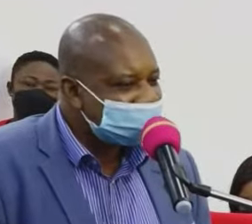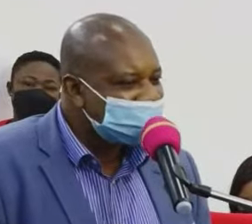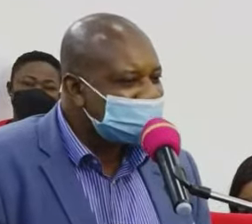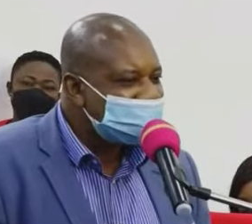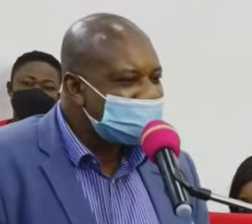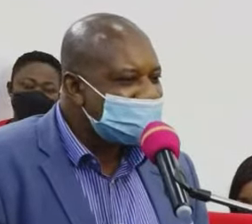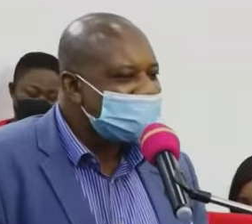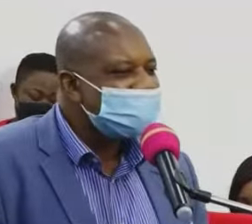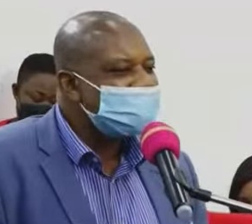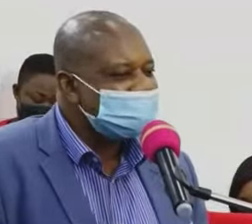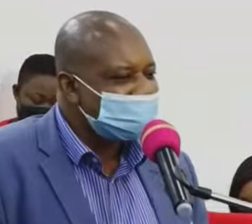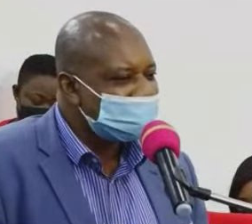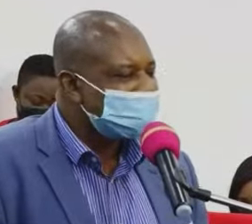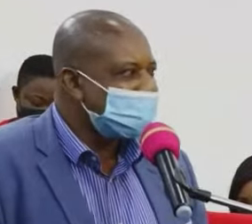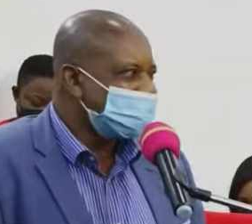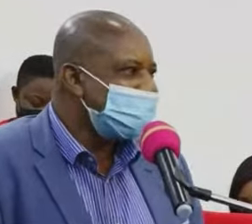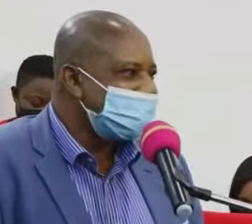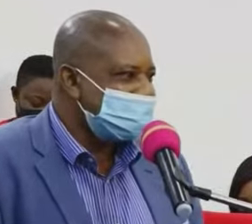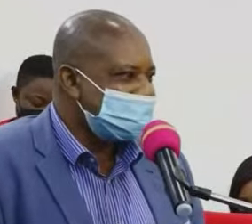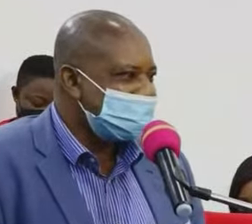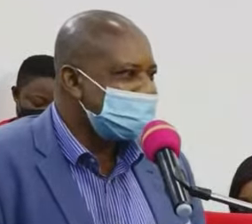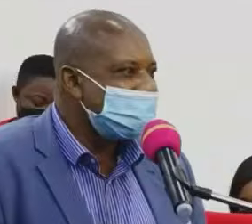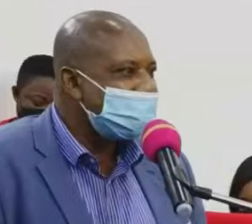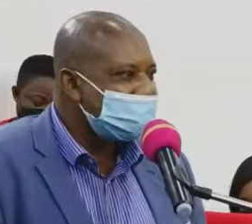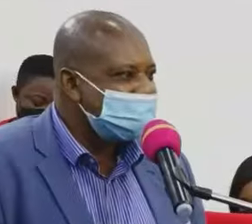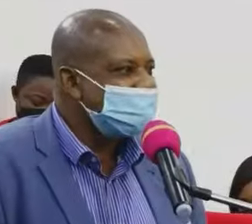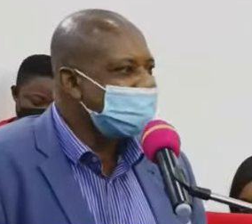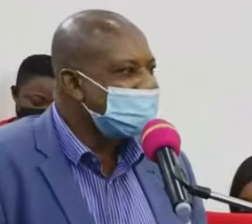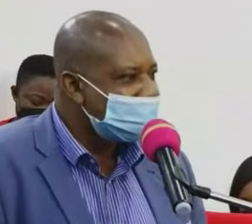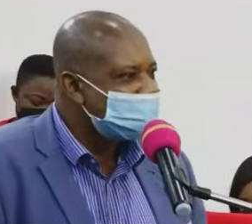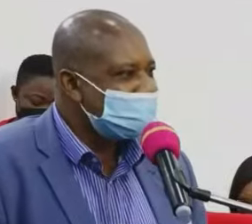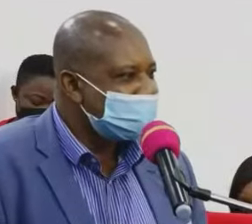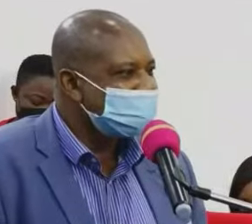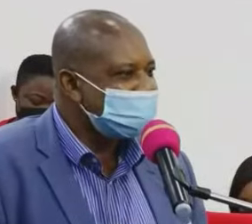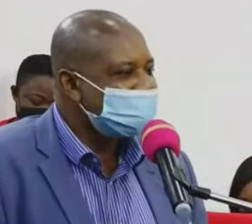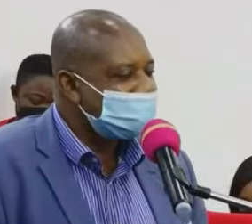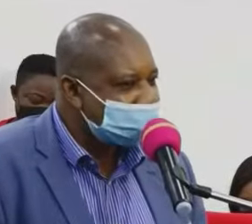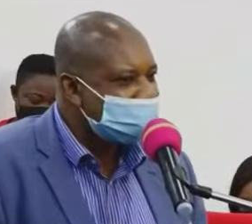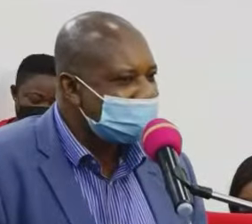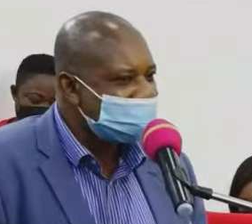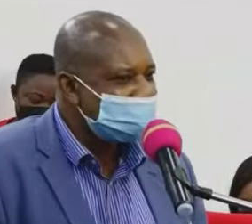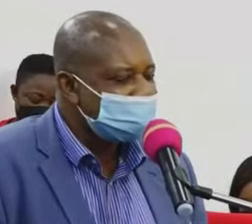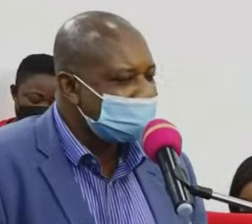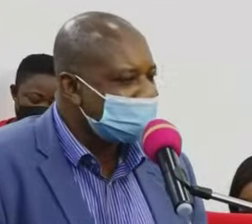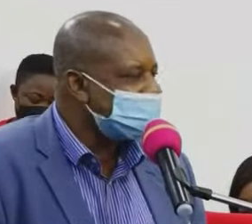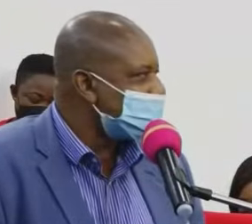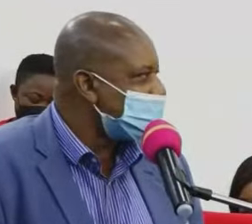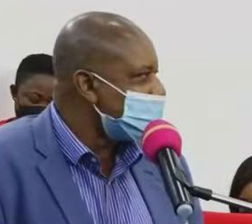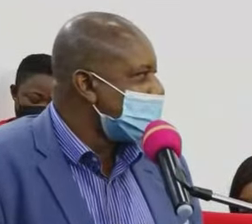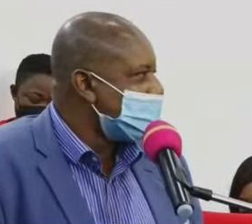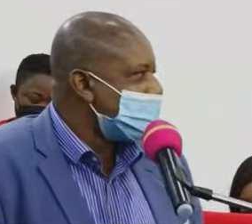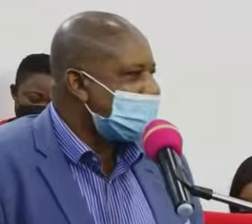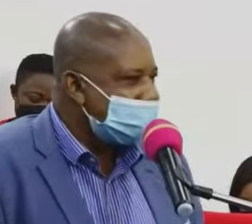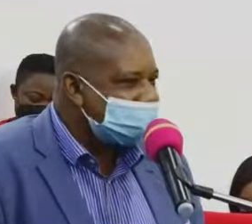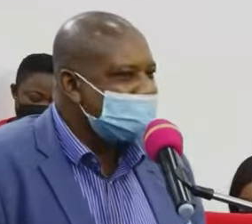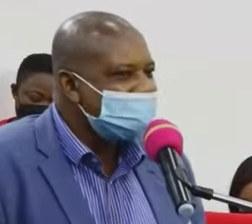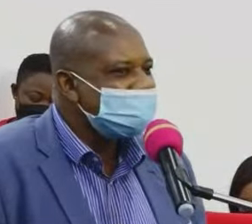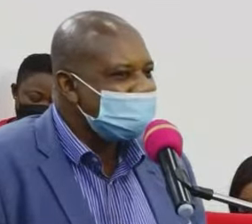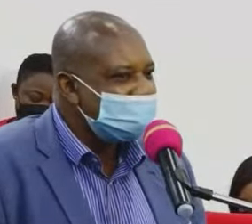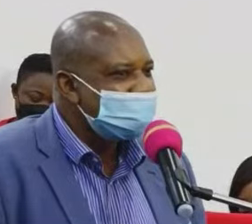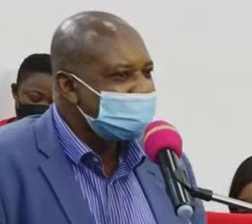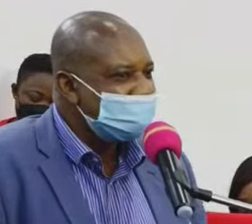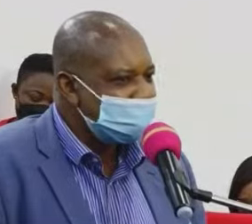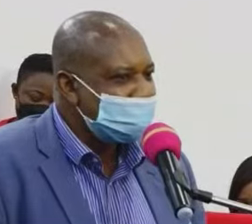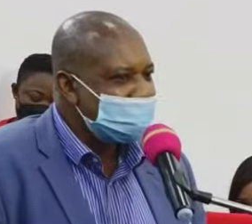The Director General is not a personality. He acts on behalf of the Ghana Maritime Authority, and the Act